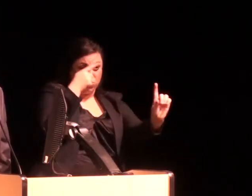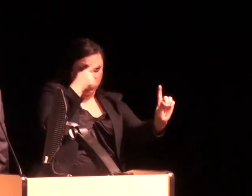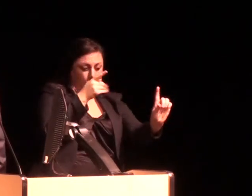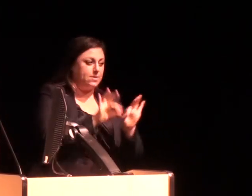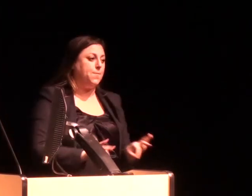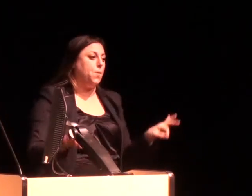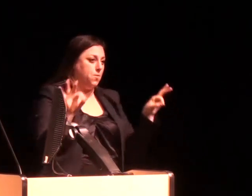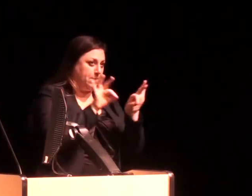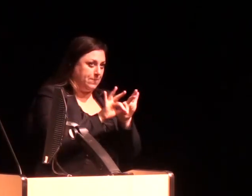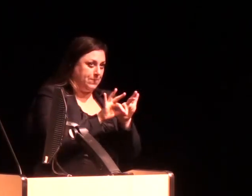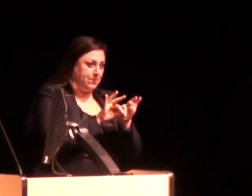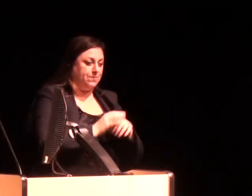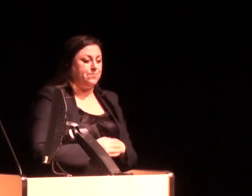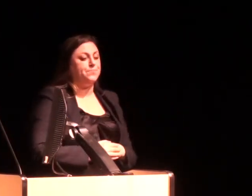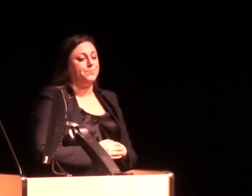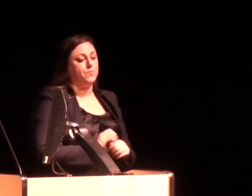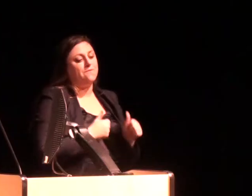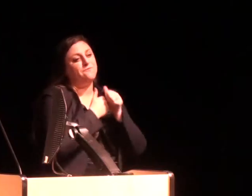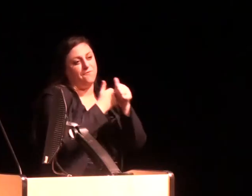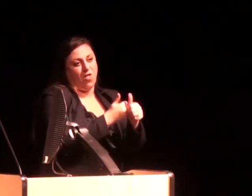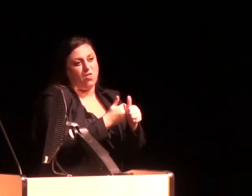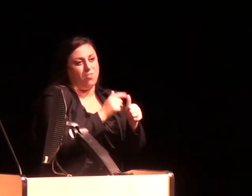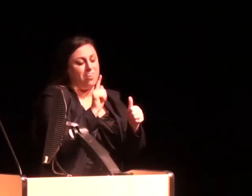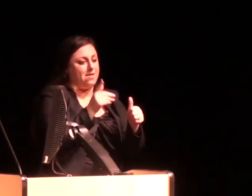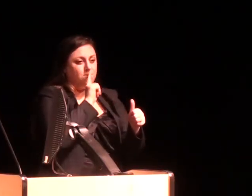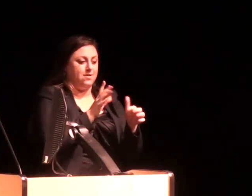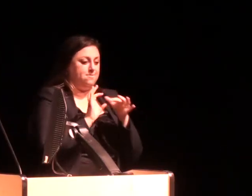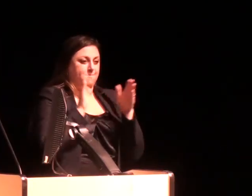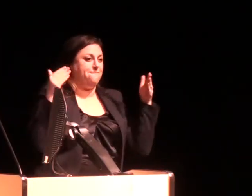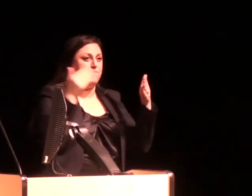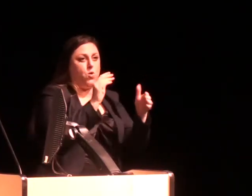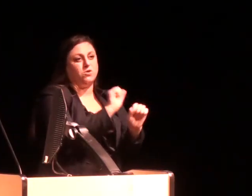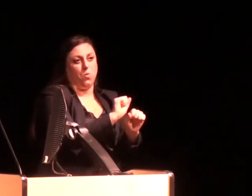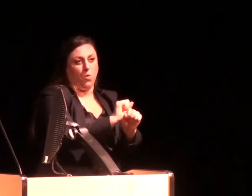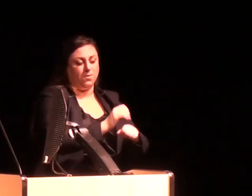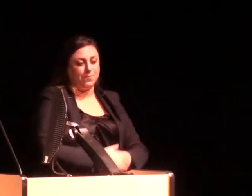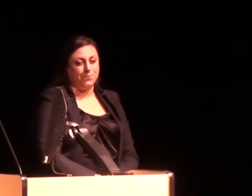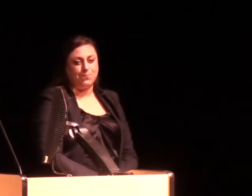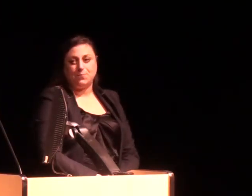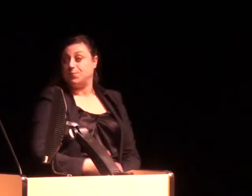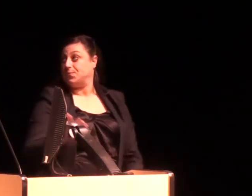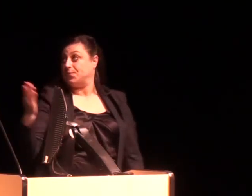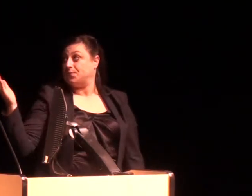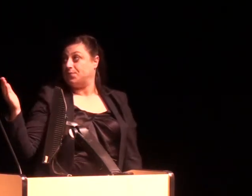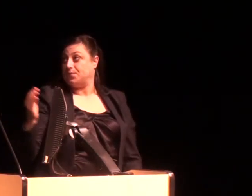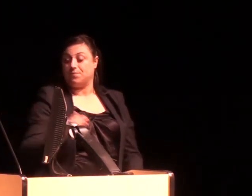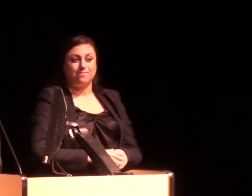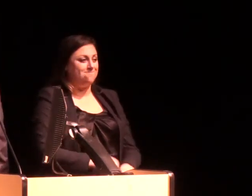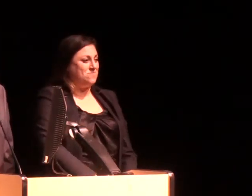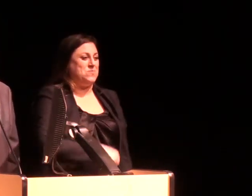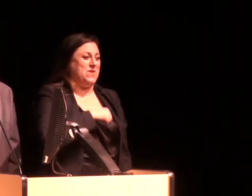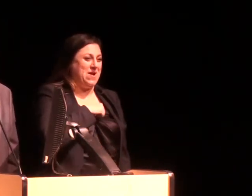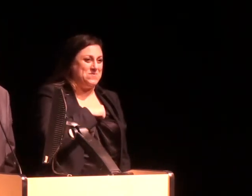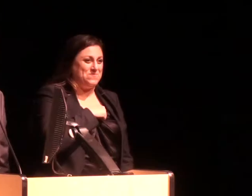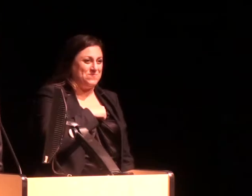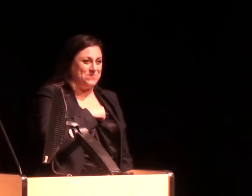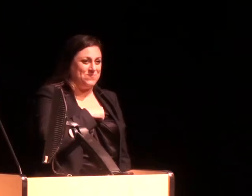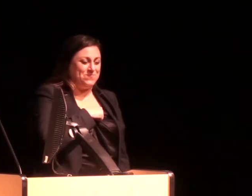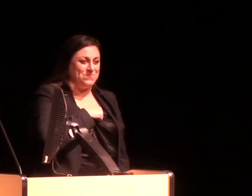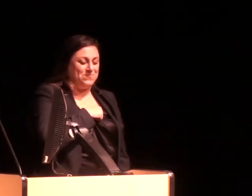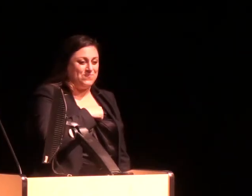important, that is the result of our work. And this is something that we are very proud of. We don't only